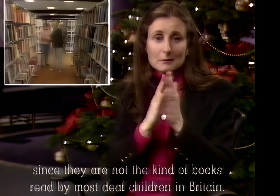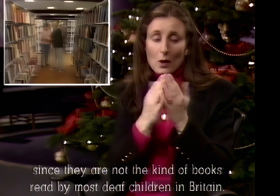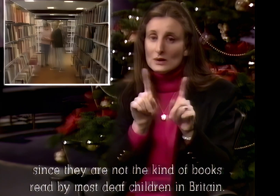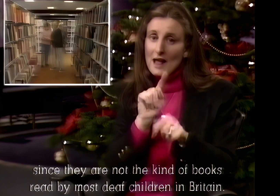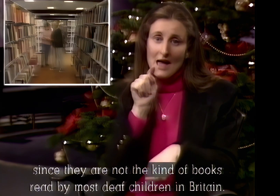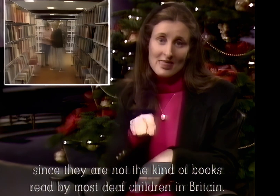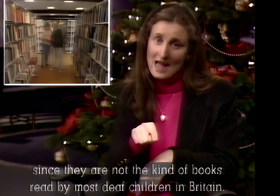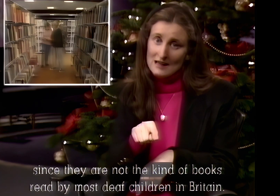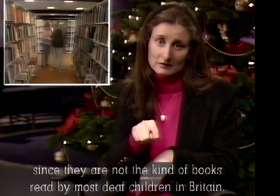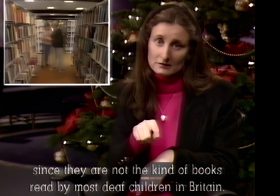Britain.